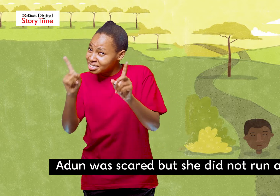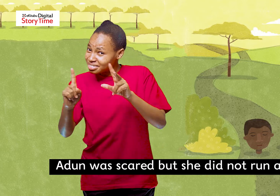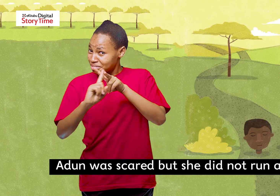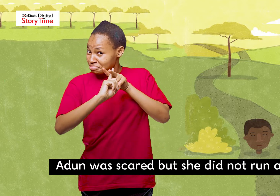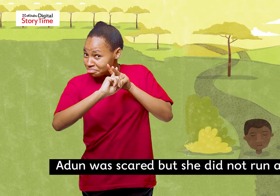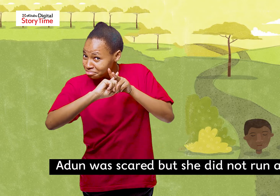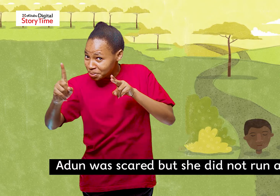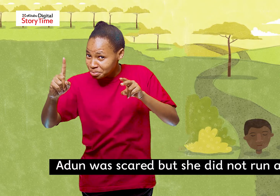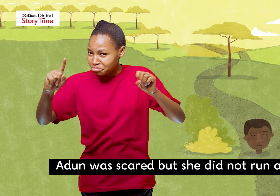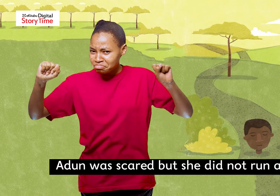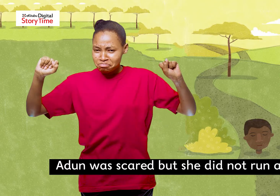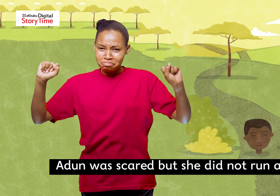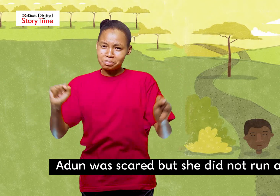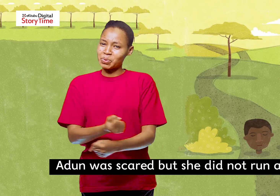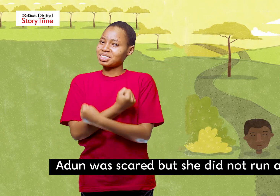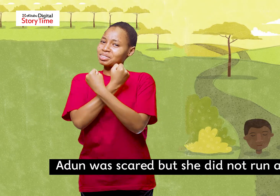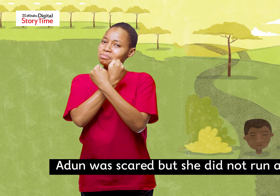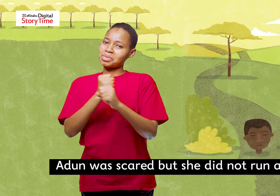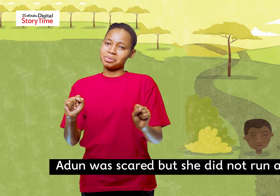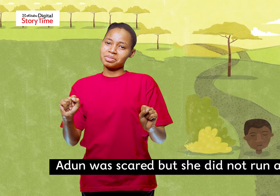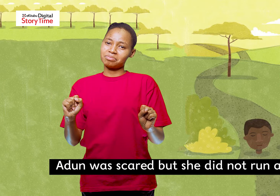Adon was scared, but she did not run away.